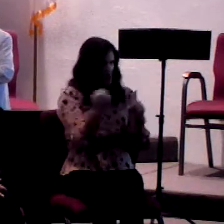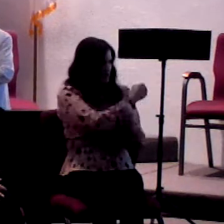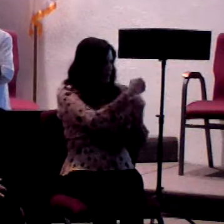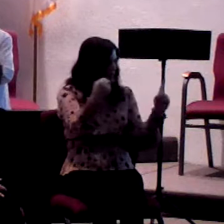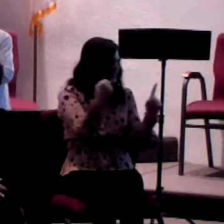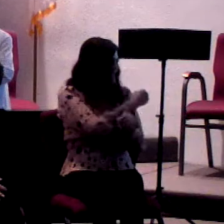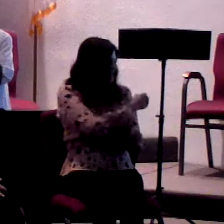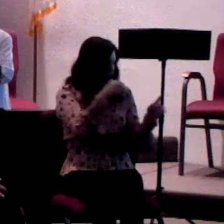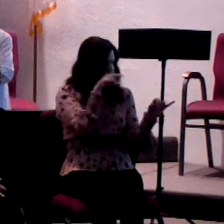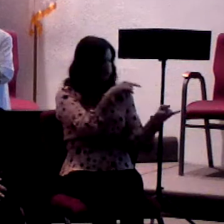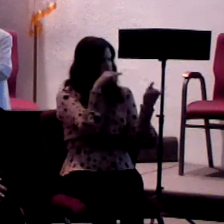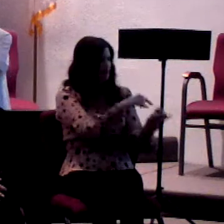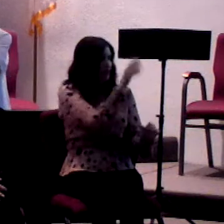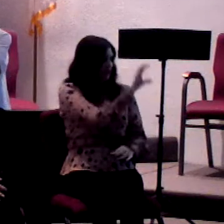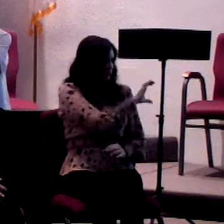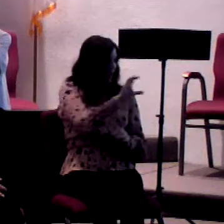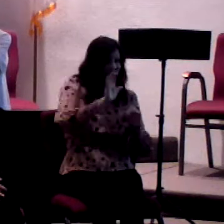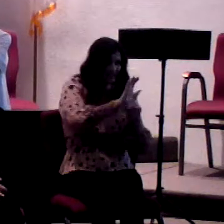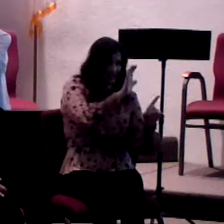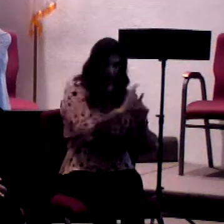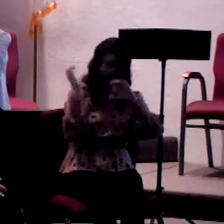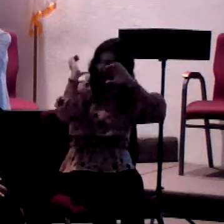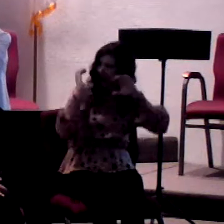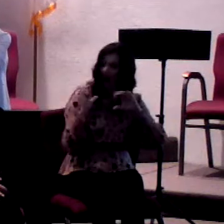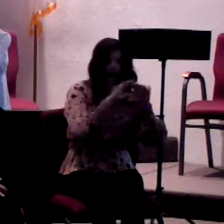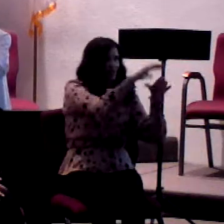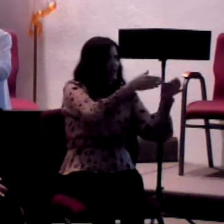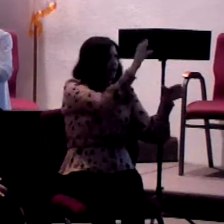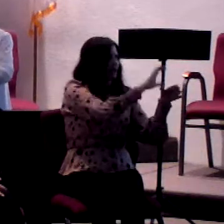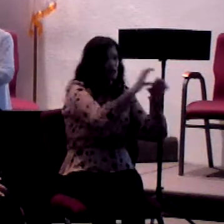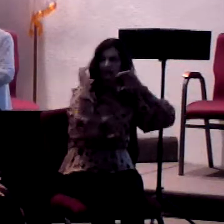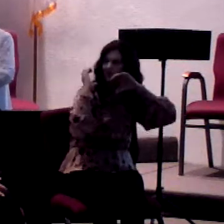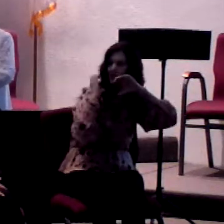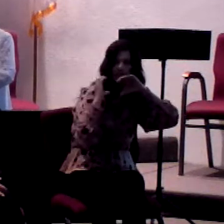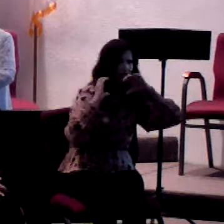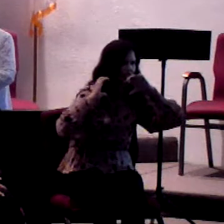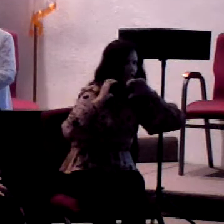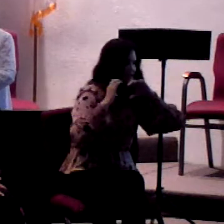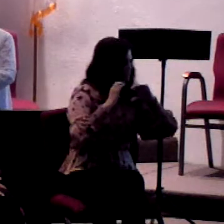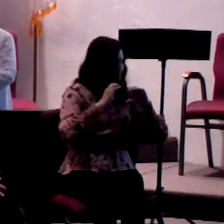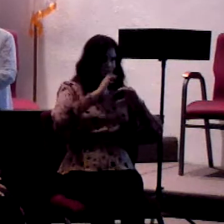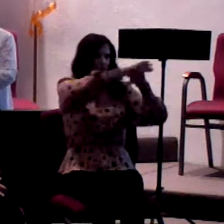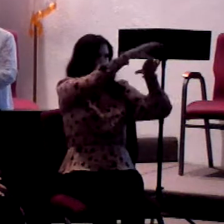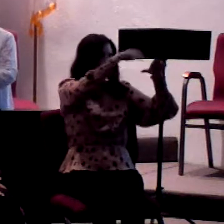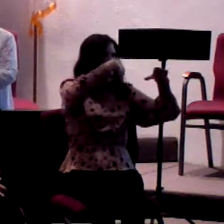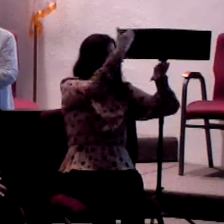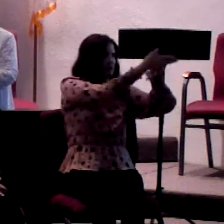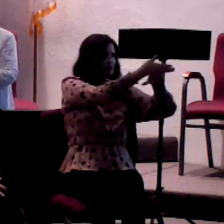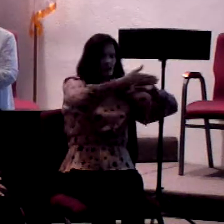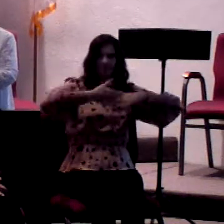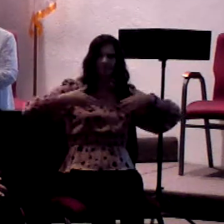own cross up the hill of Golgotha, where he opened his arms, submitted to the nails in his hands and